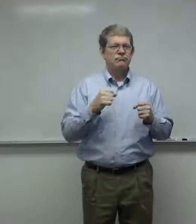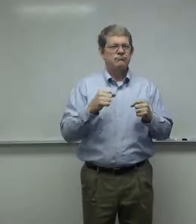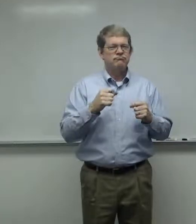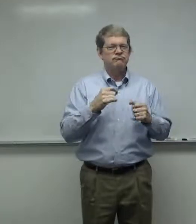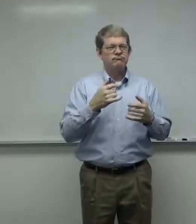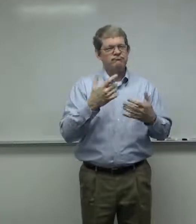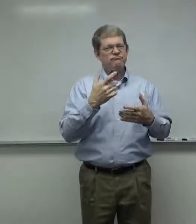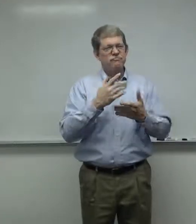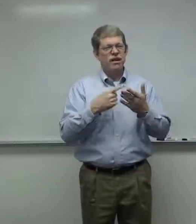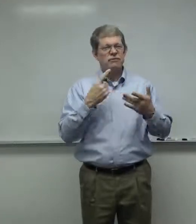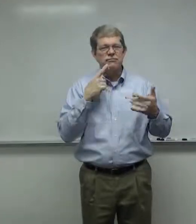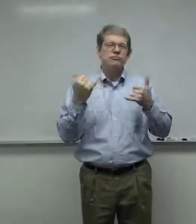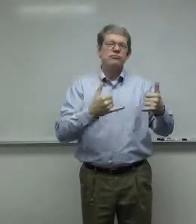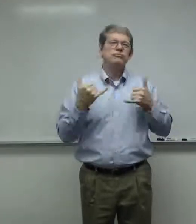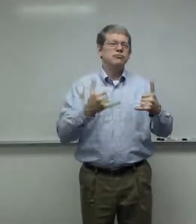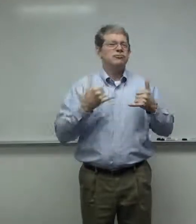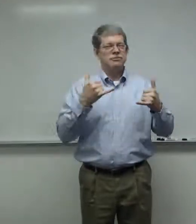you must be on the driver.